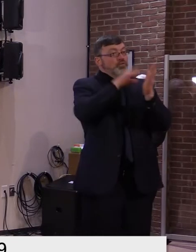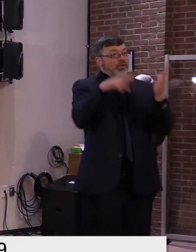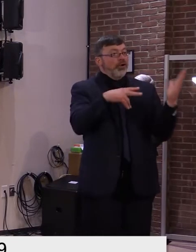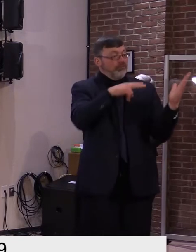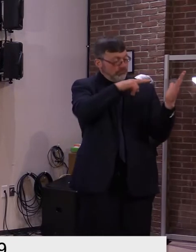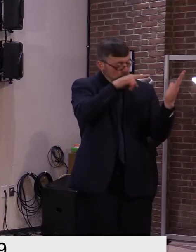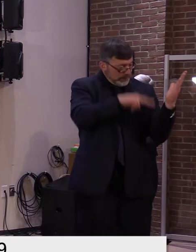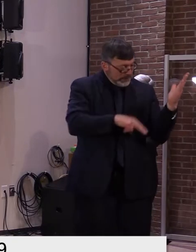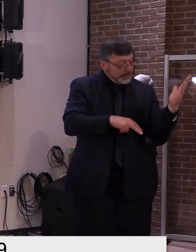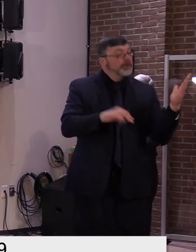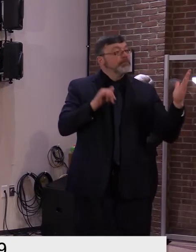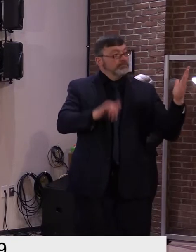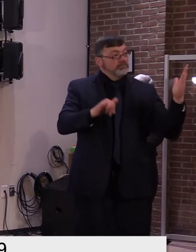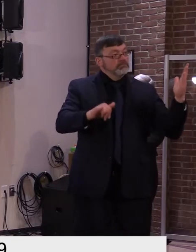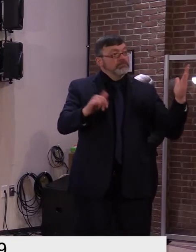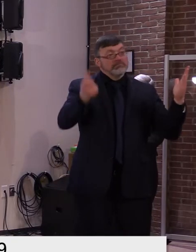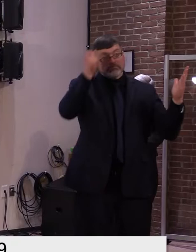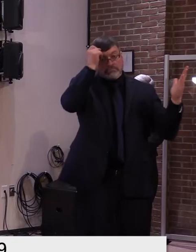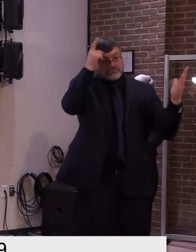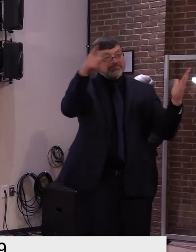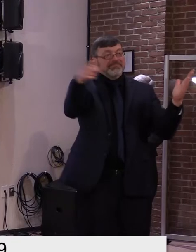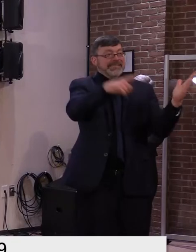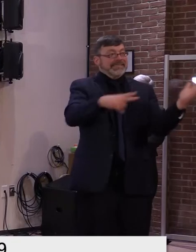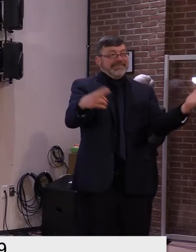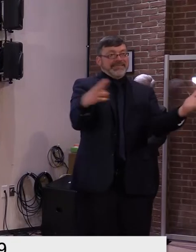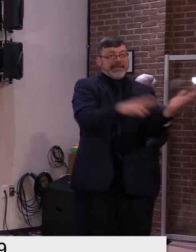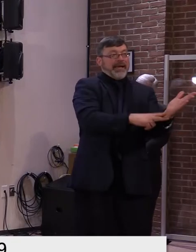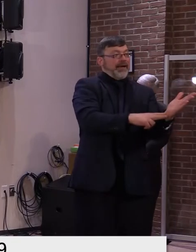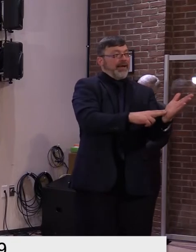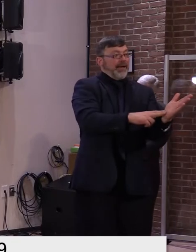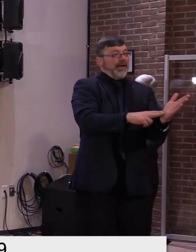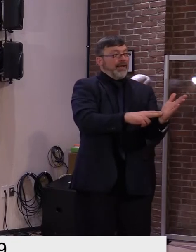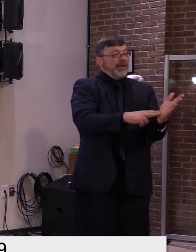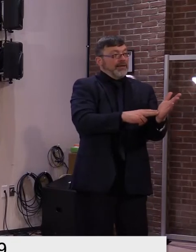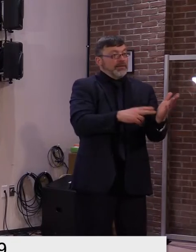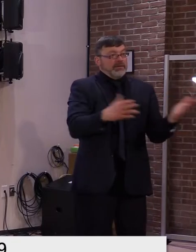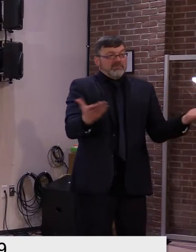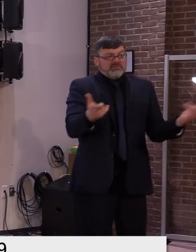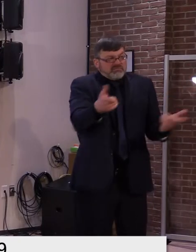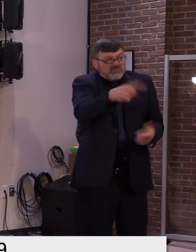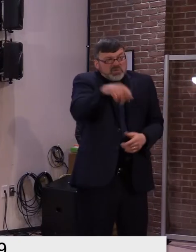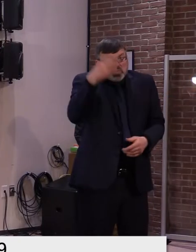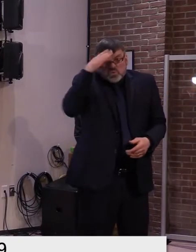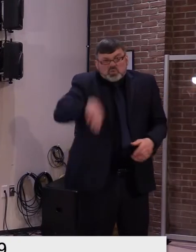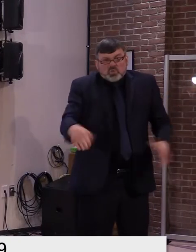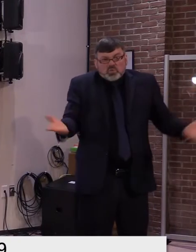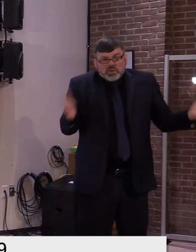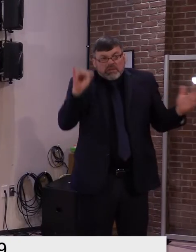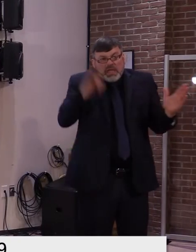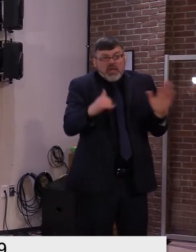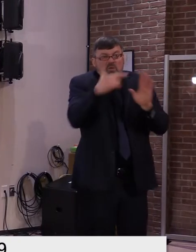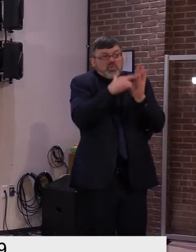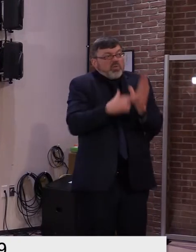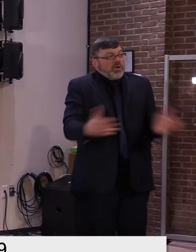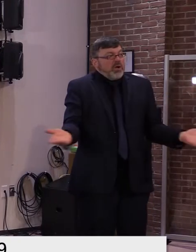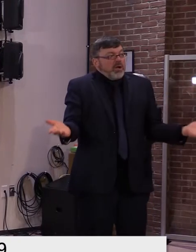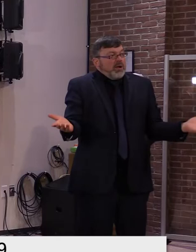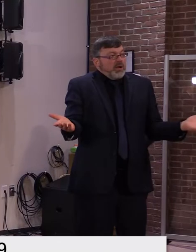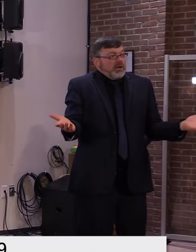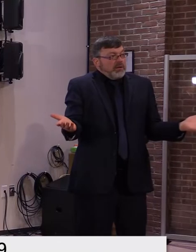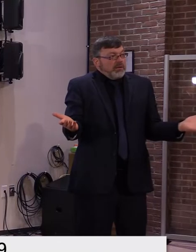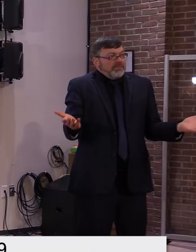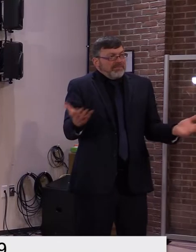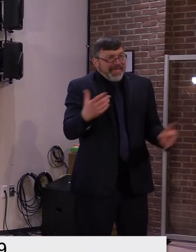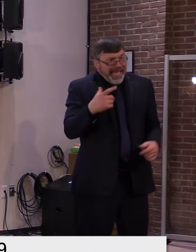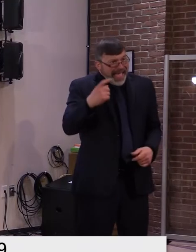particulars, but it was stringent. And that was necessary for to give us comfort for them to come back. As